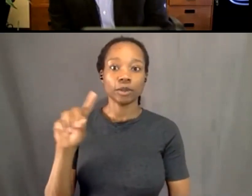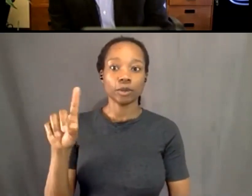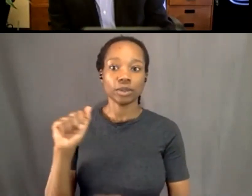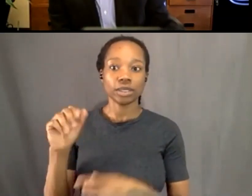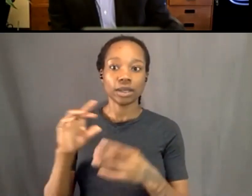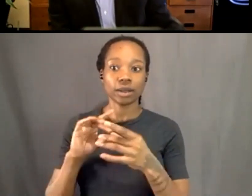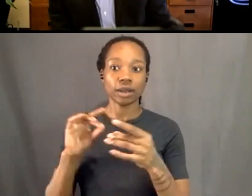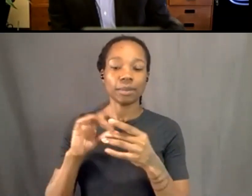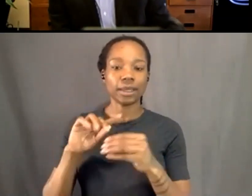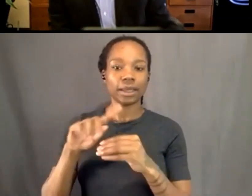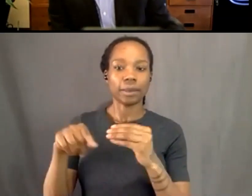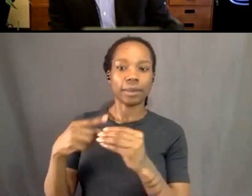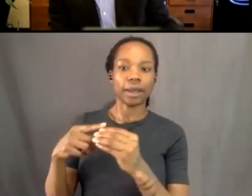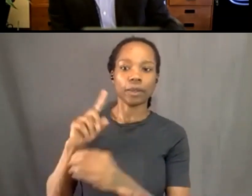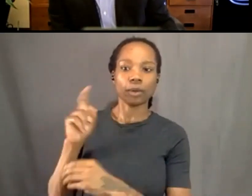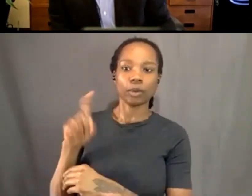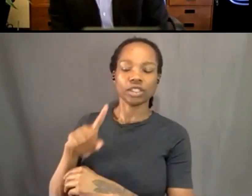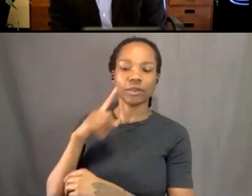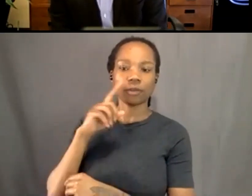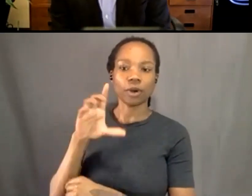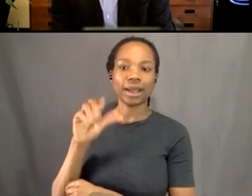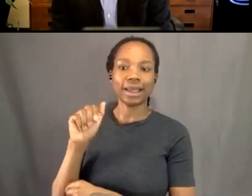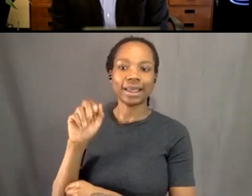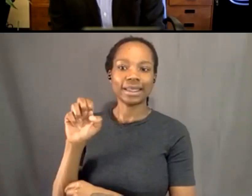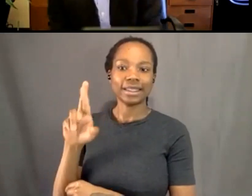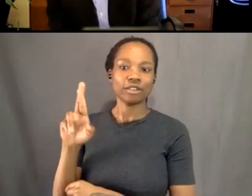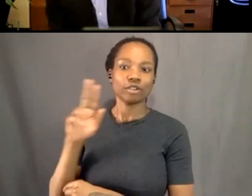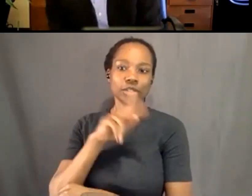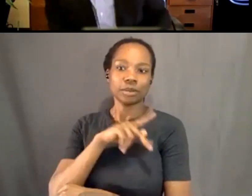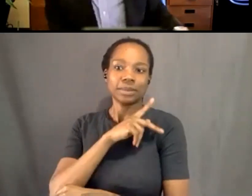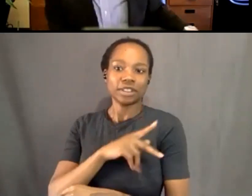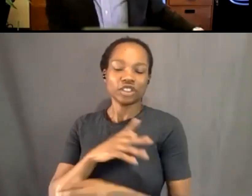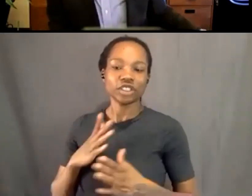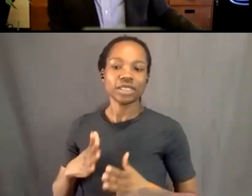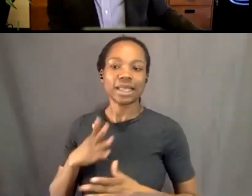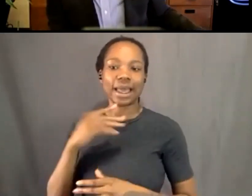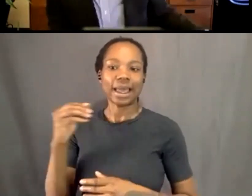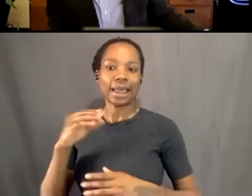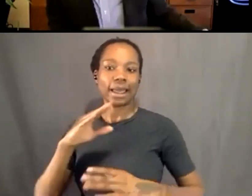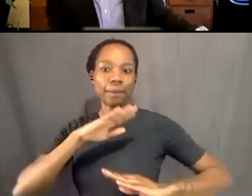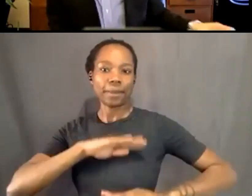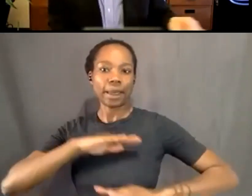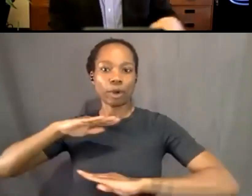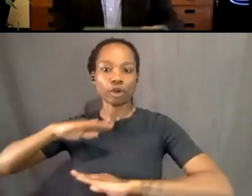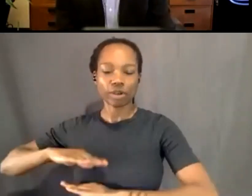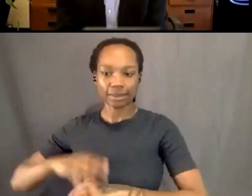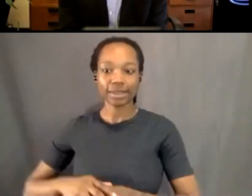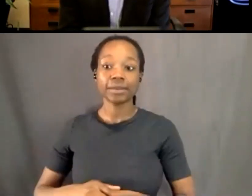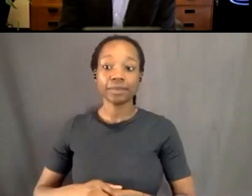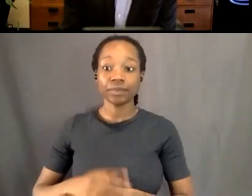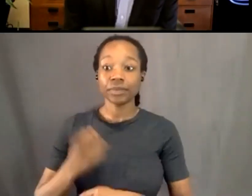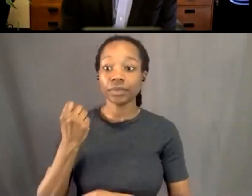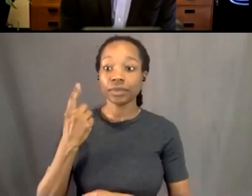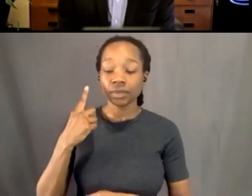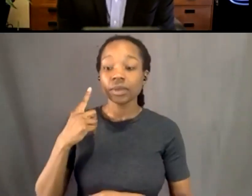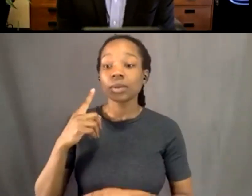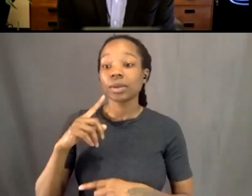about cancer patients, about mammograms. One of the things that when I talked about not being able to see it as a